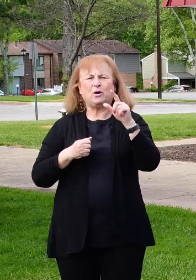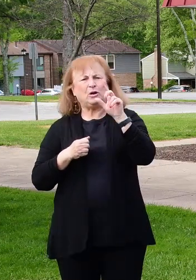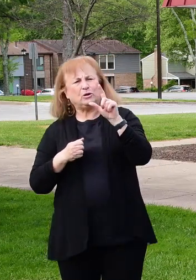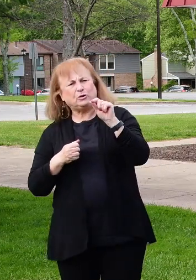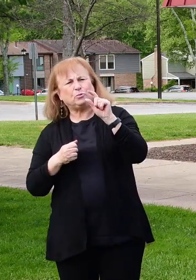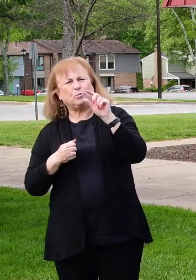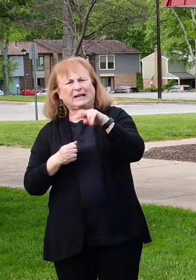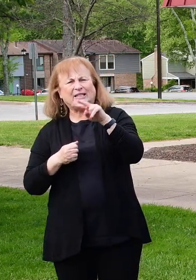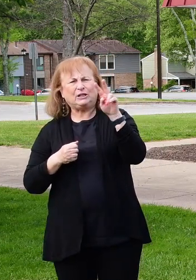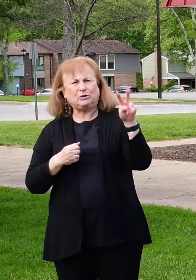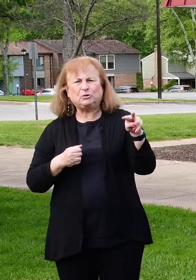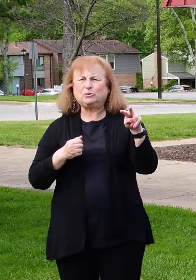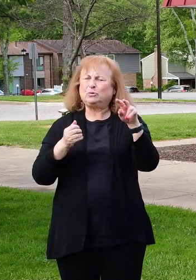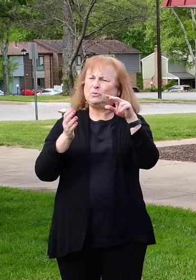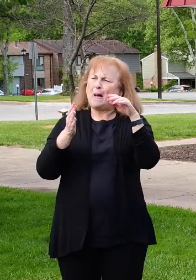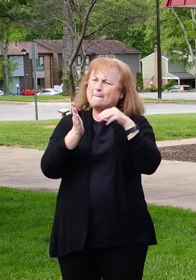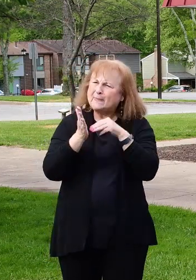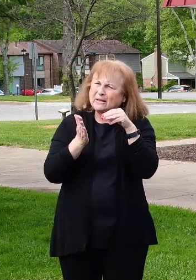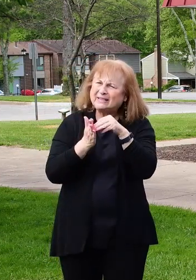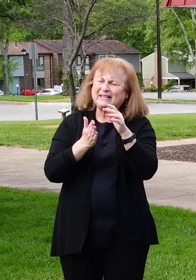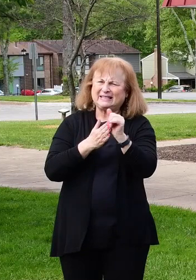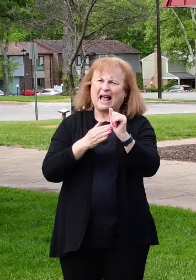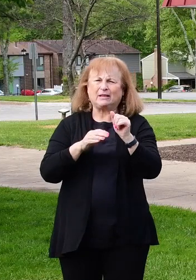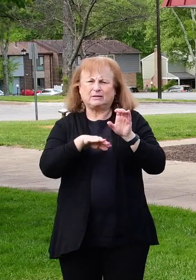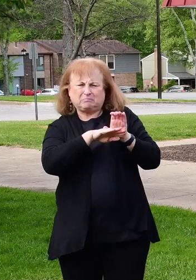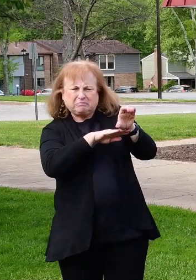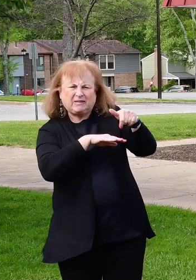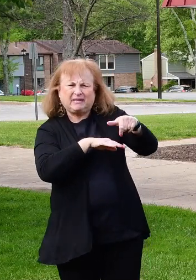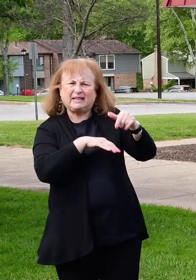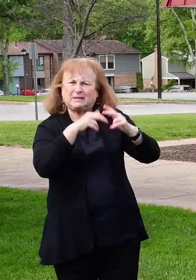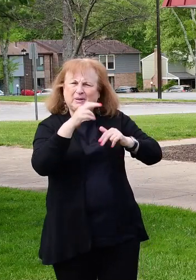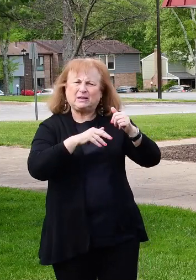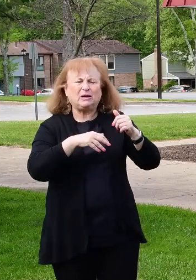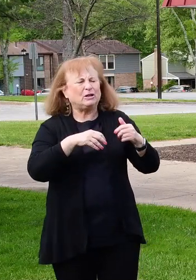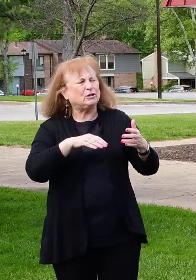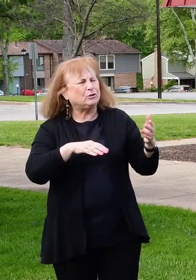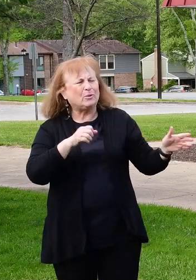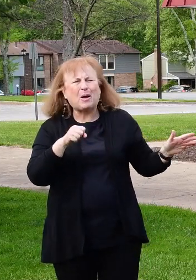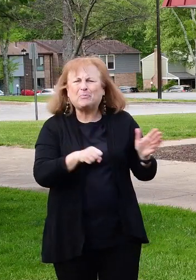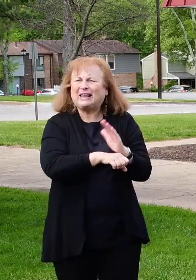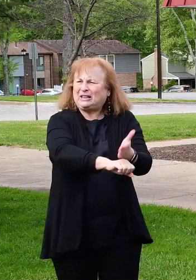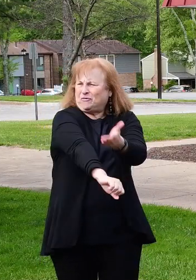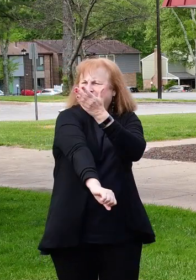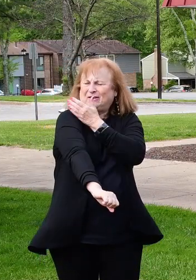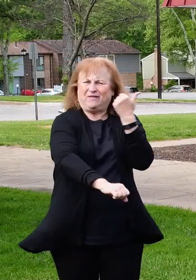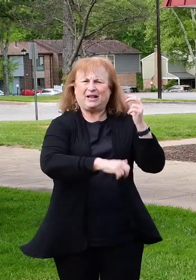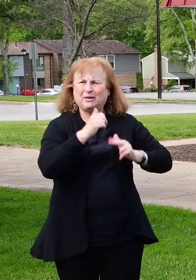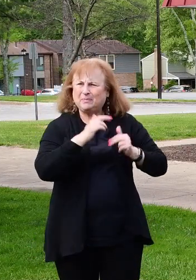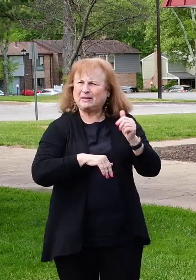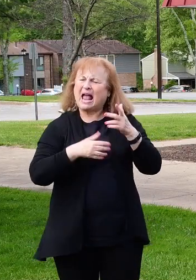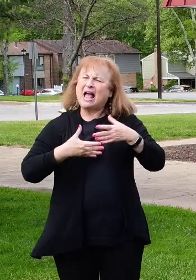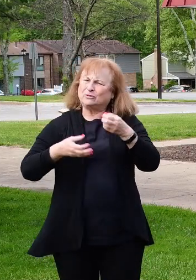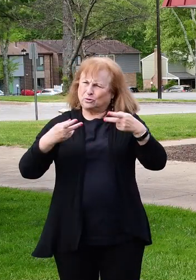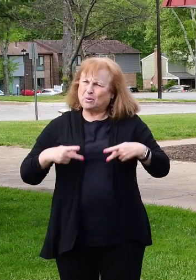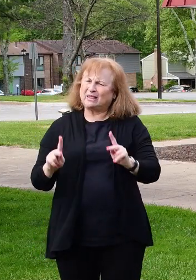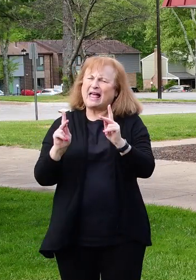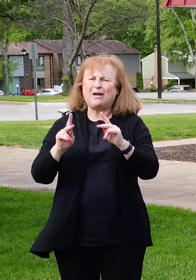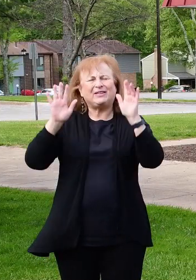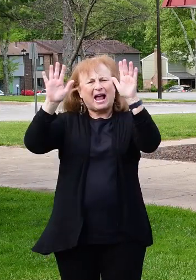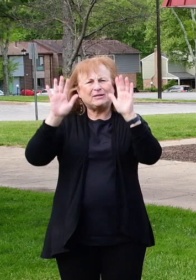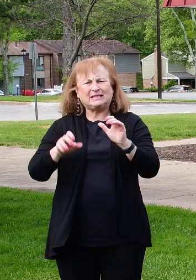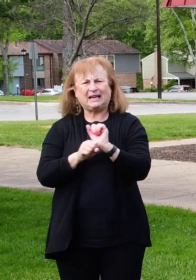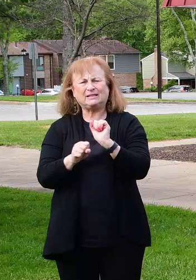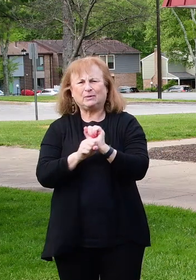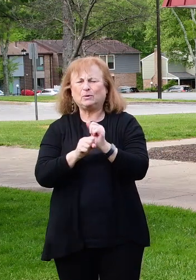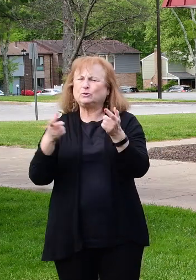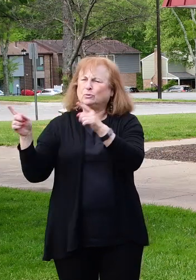$22 million that will now go into this facility to completely renovate it and to allow the outstanding